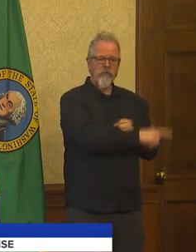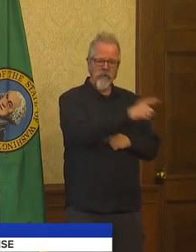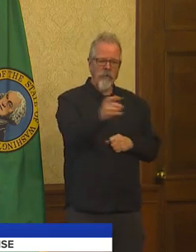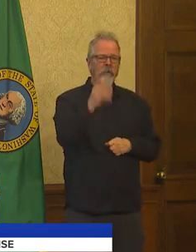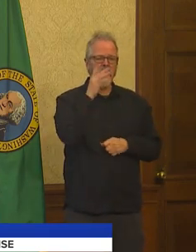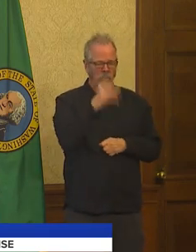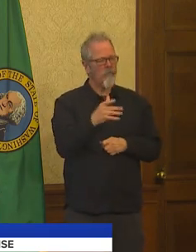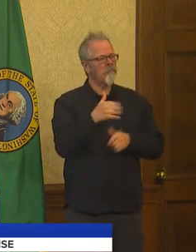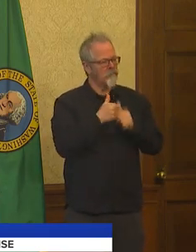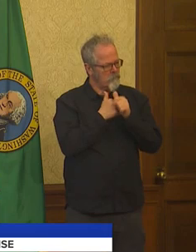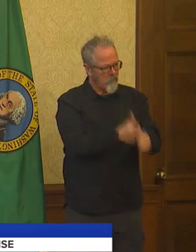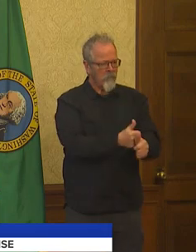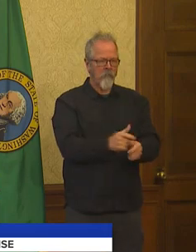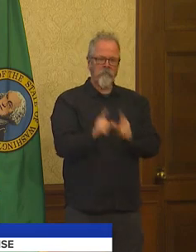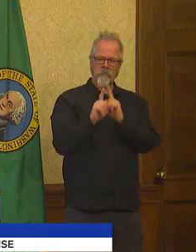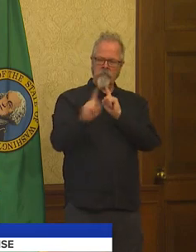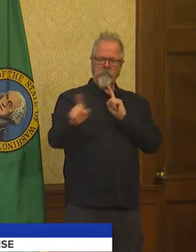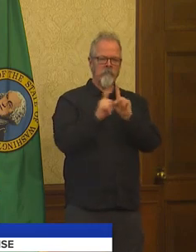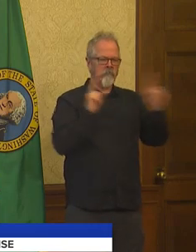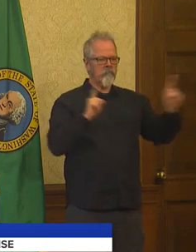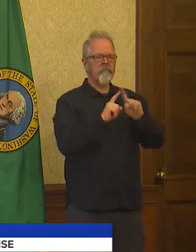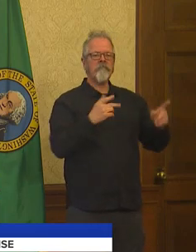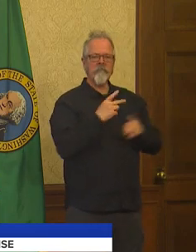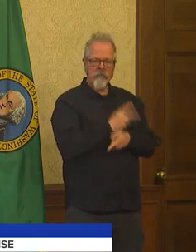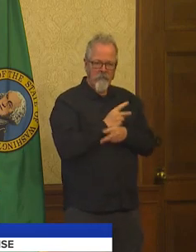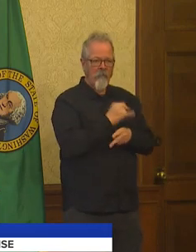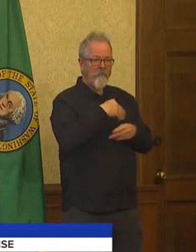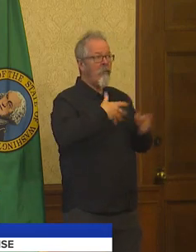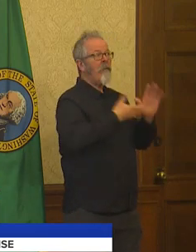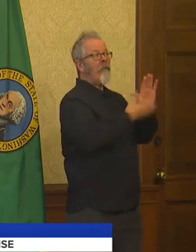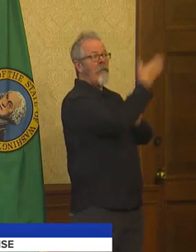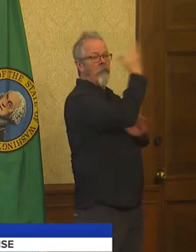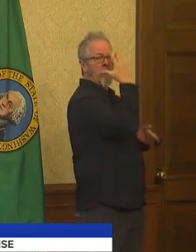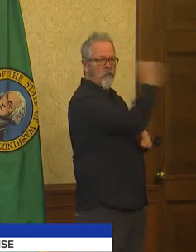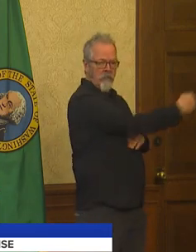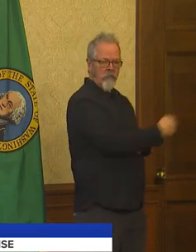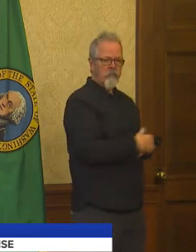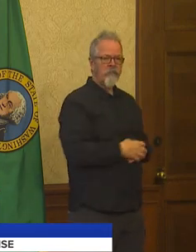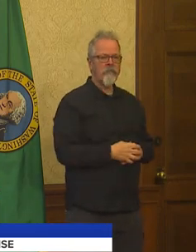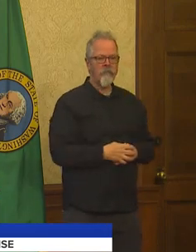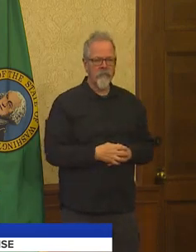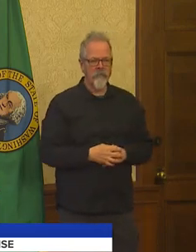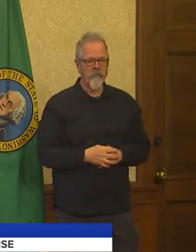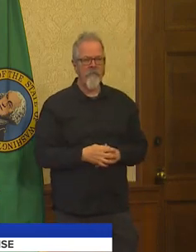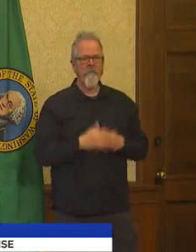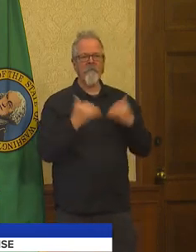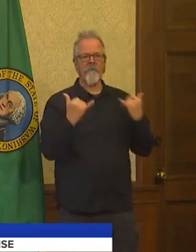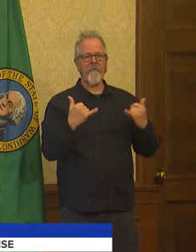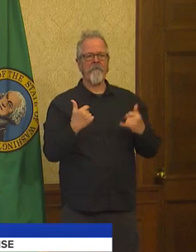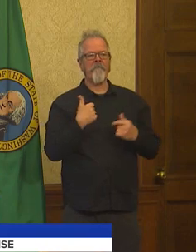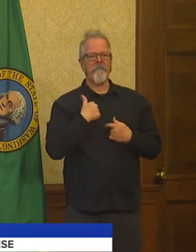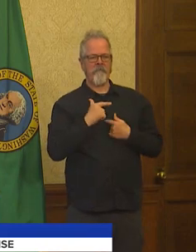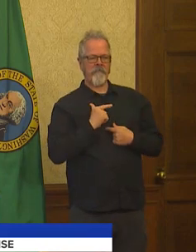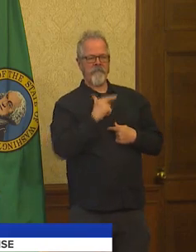state. And I now want to turn to Commissioner Hillary Franz and others. Hillary.